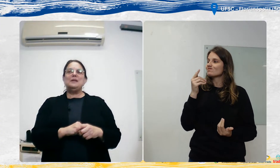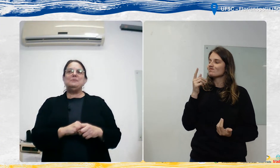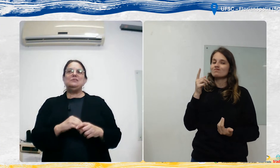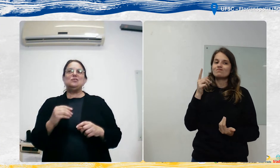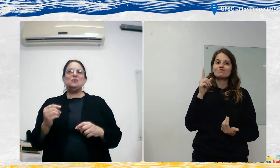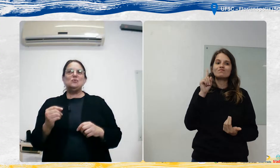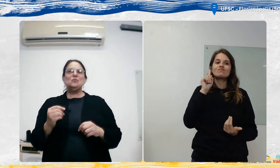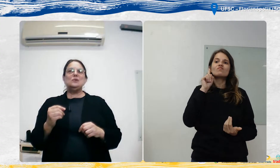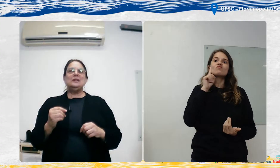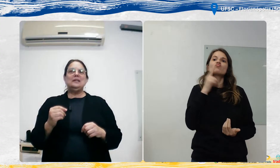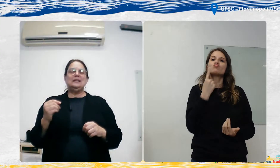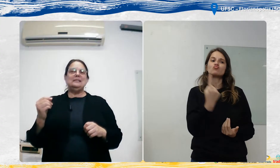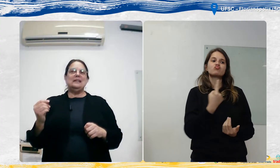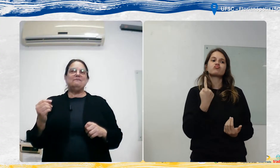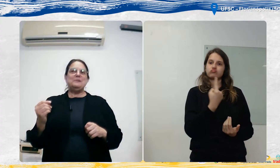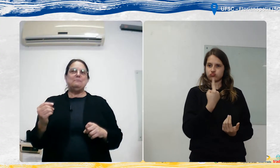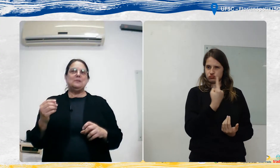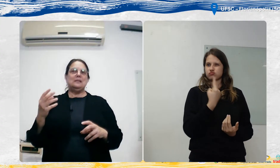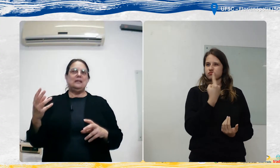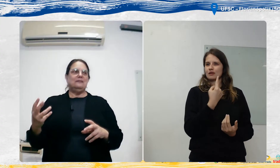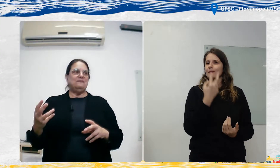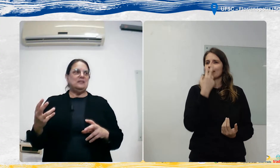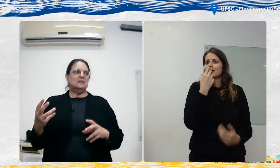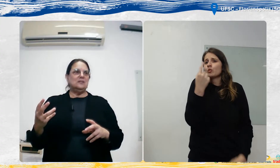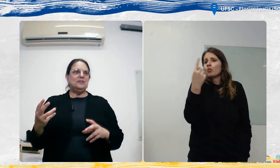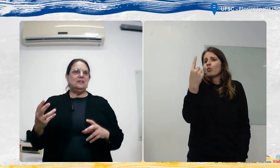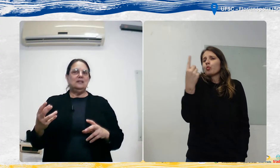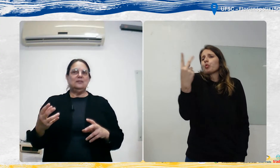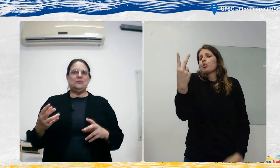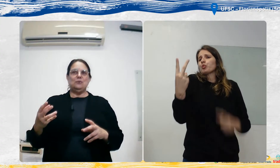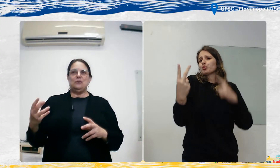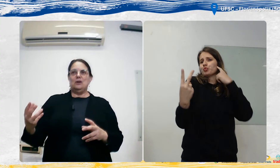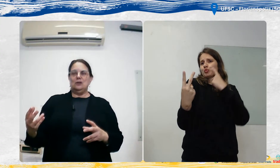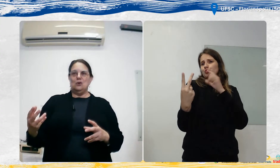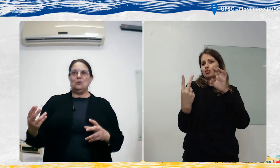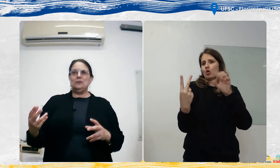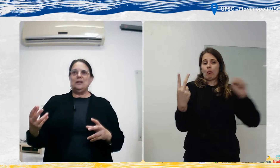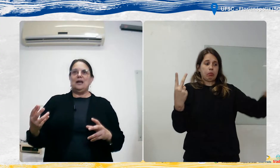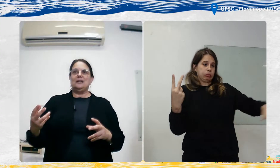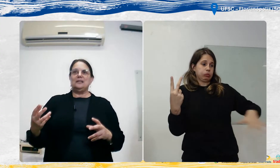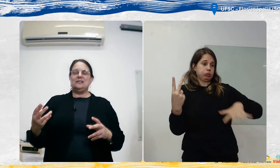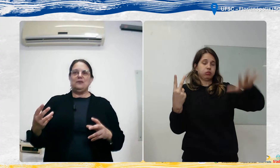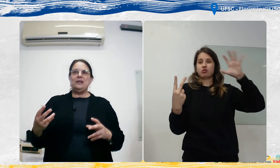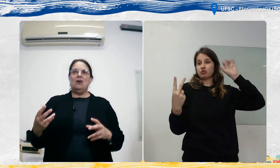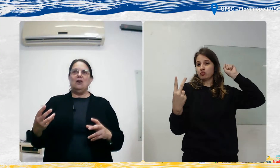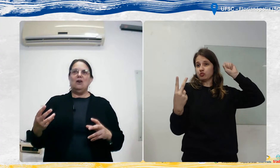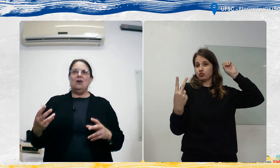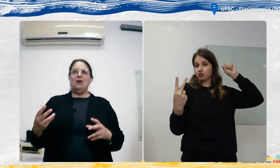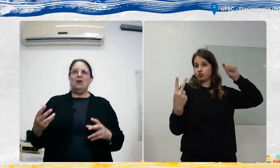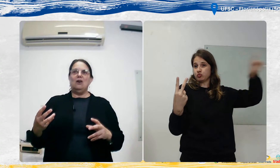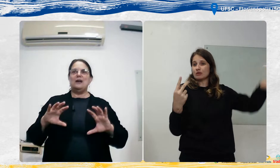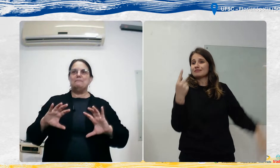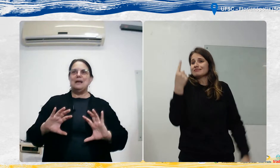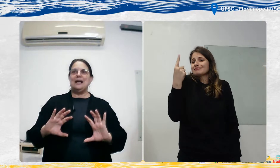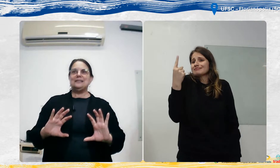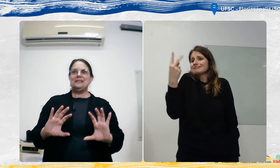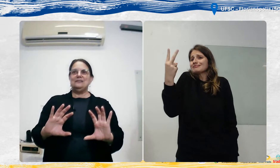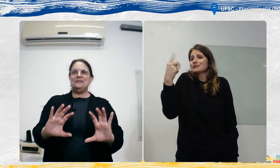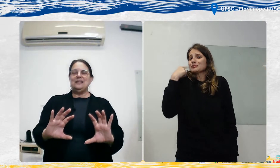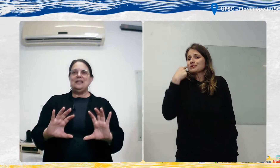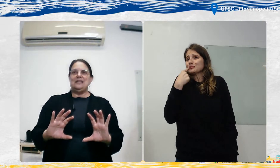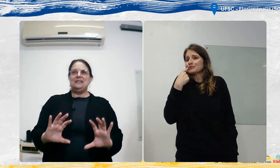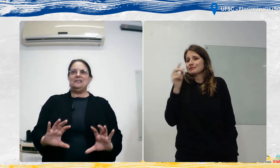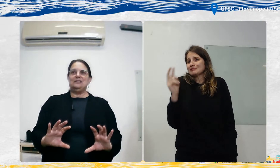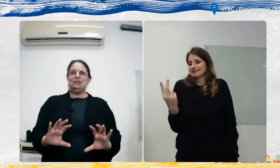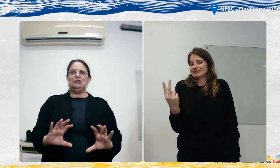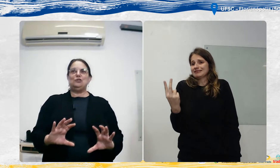or maybe two deaf people in a field, so they're alone, and it's very hard to move a